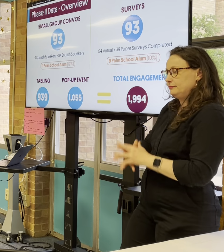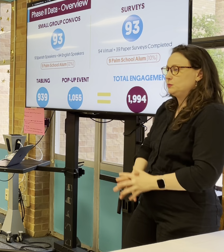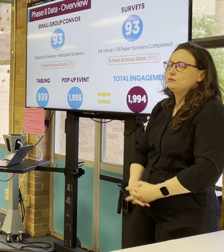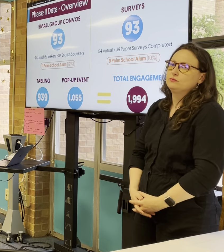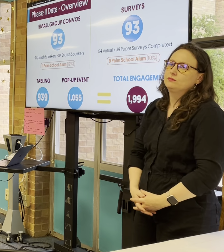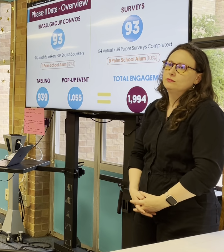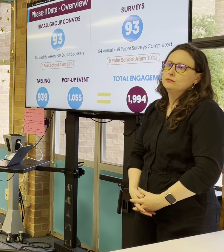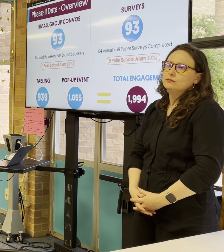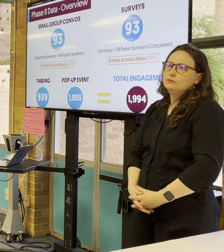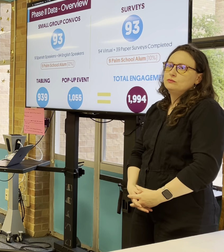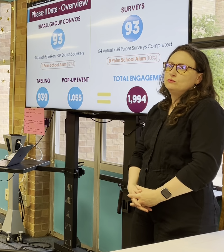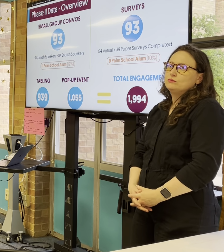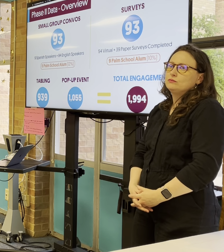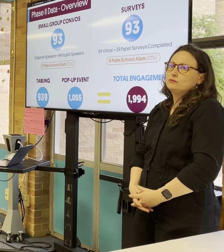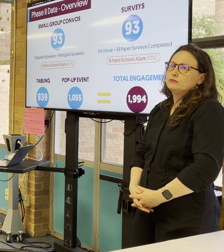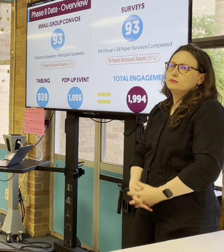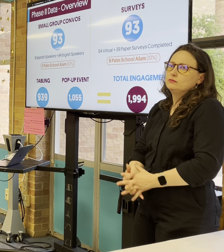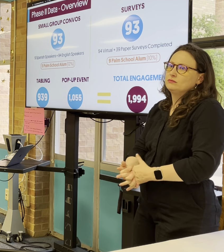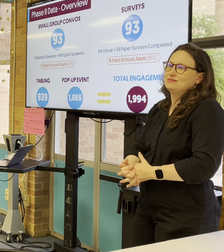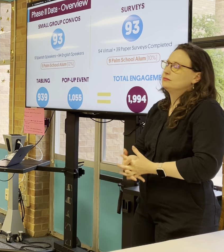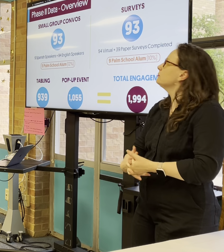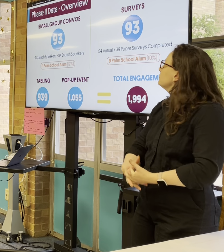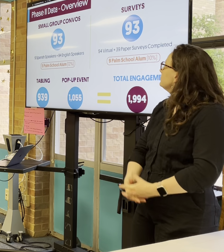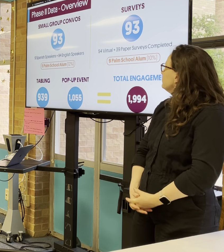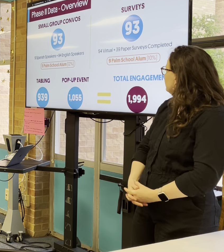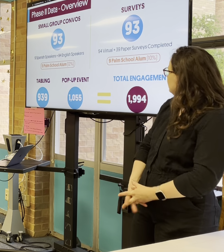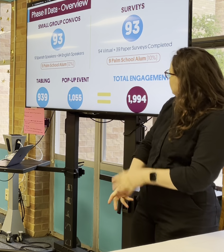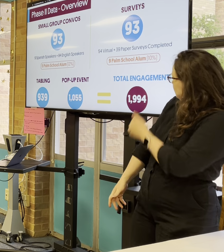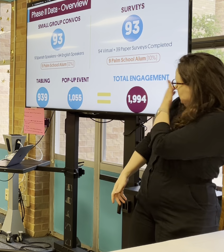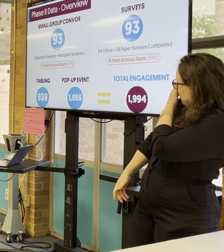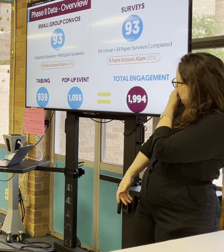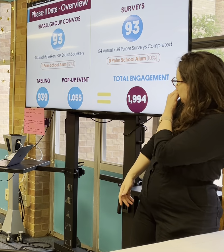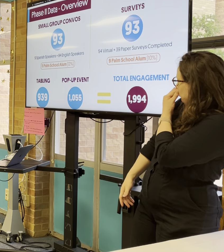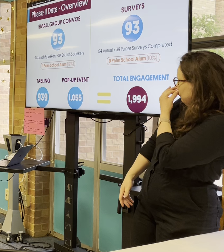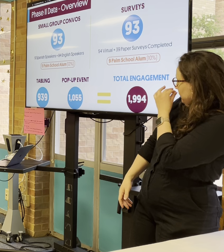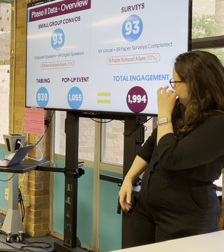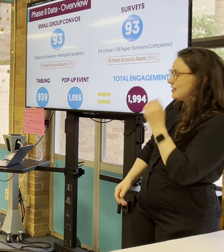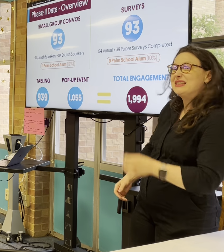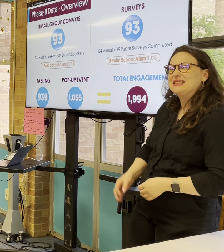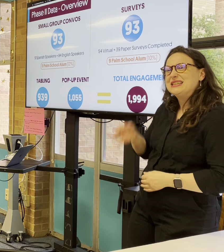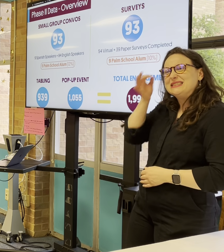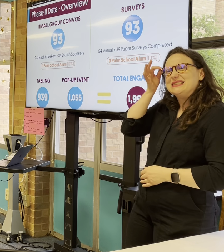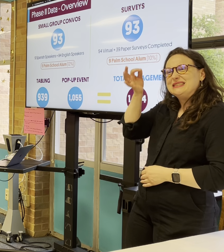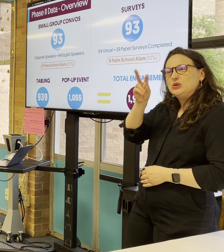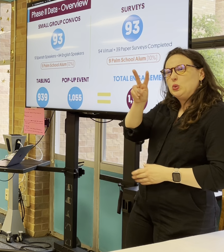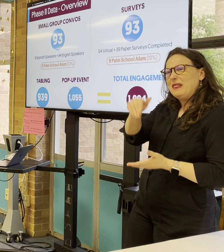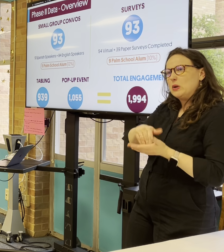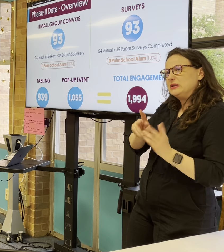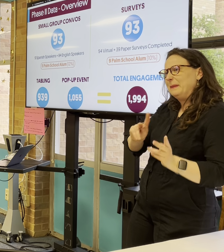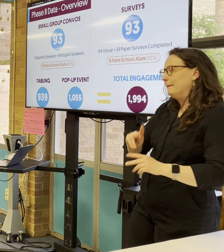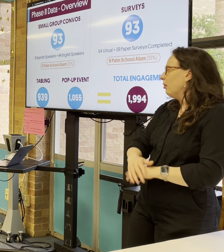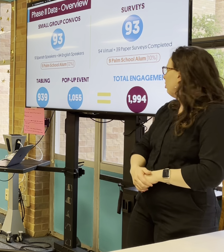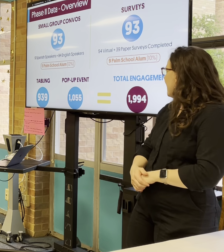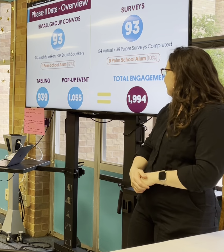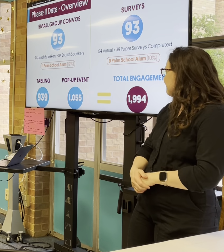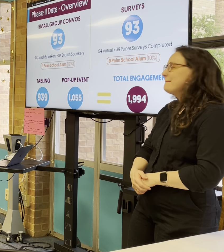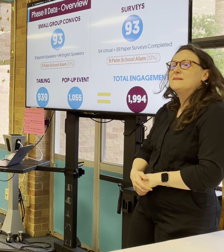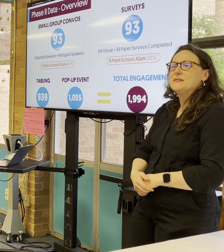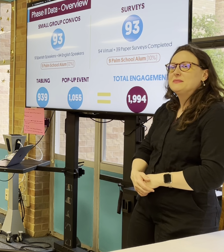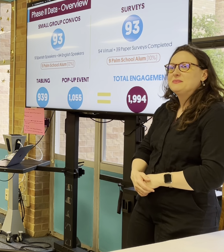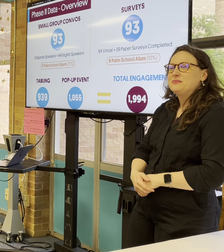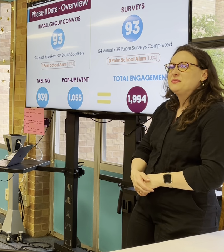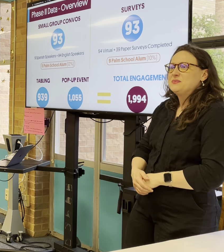saw over 1,900 people that engaged with us in some form or fashion. And we're really proud of that work